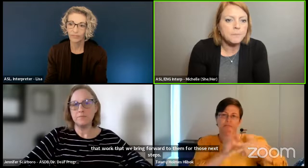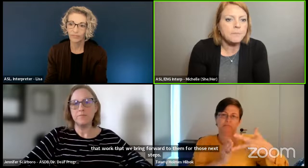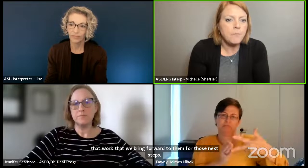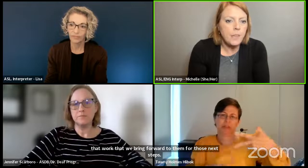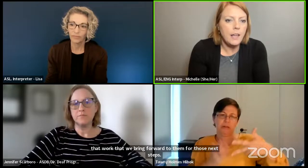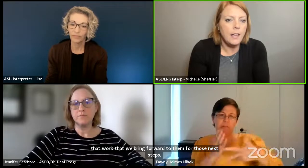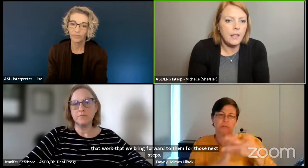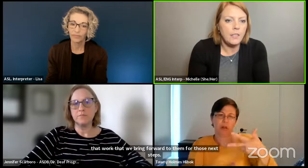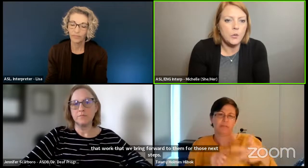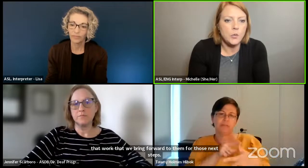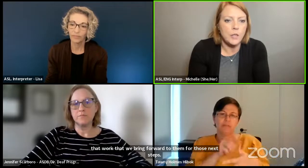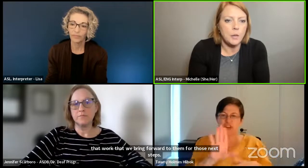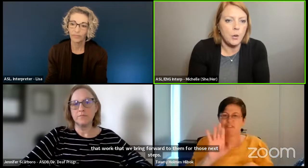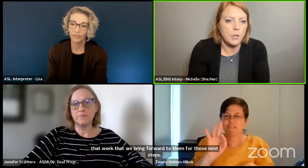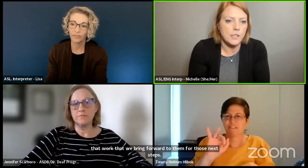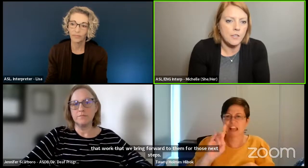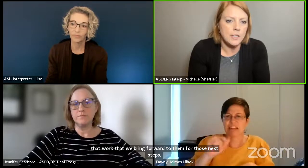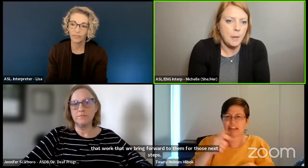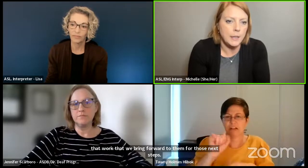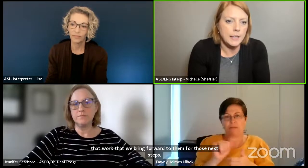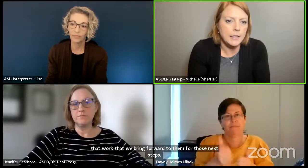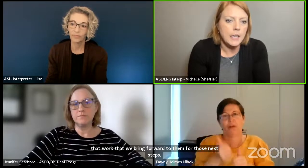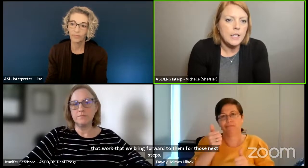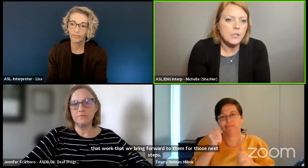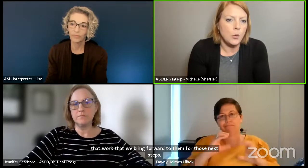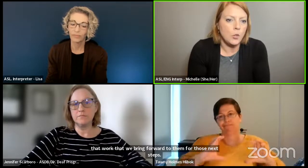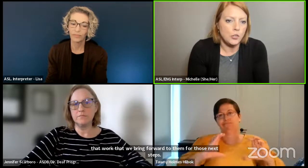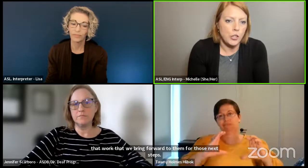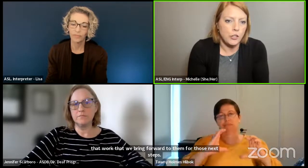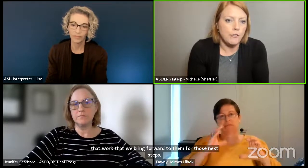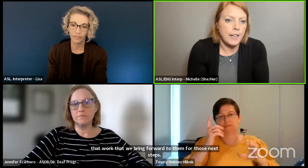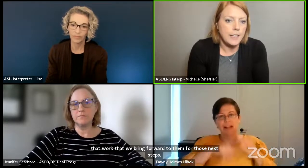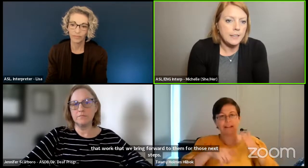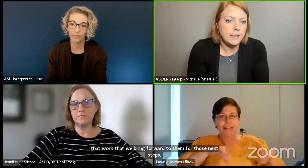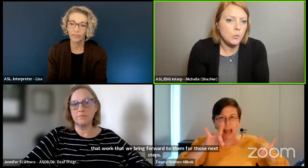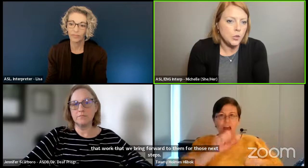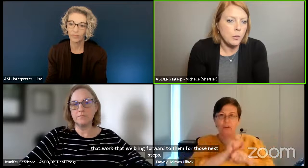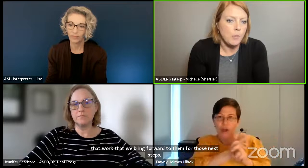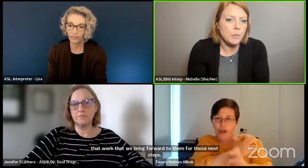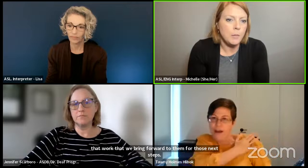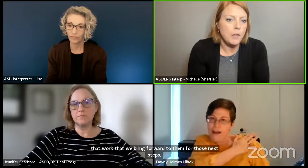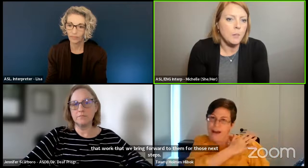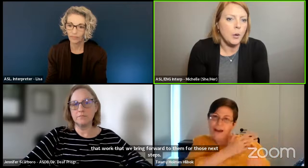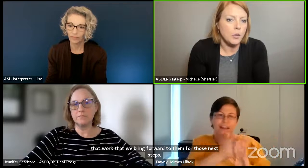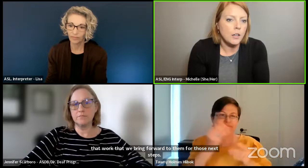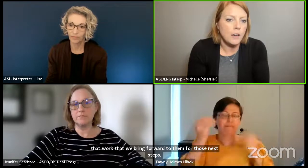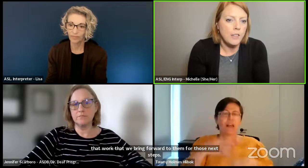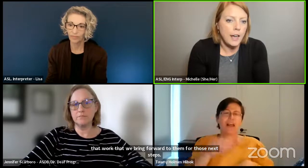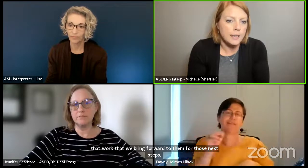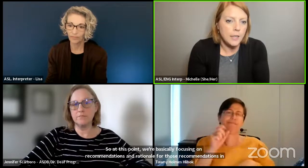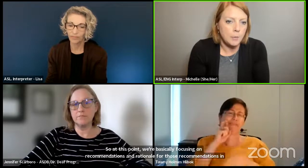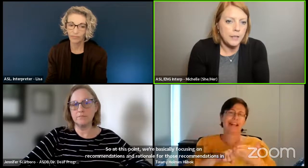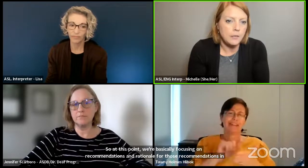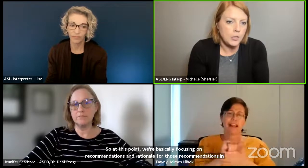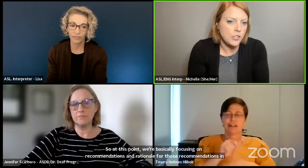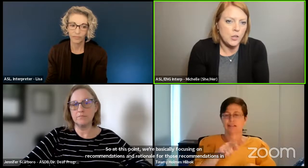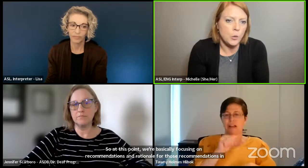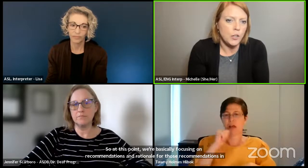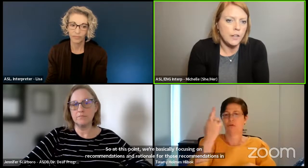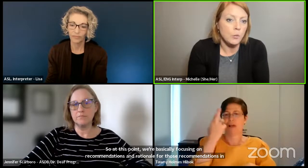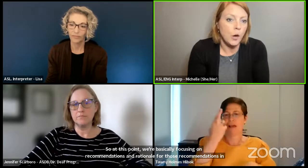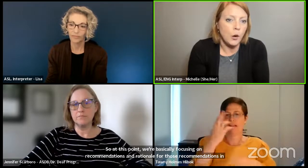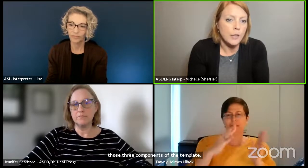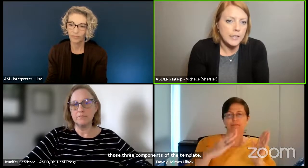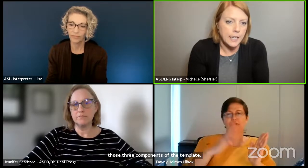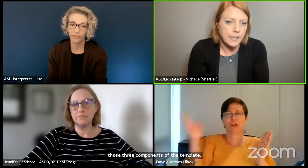recommendations in those 3 components of the template. So you'll share your findings, which will probably be the bulk of that template, which is the